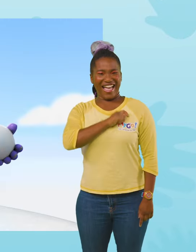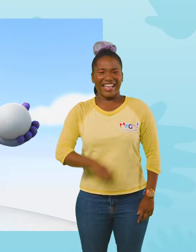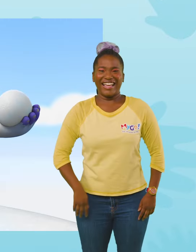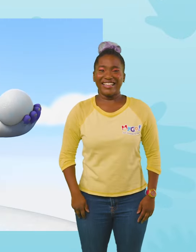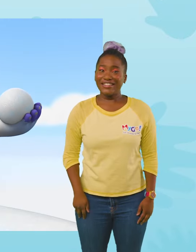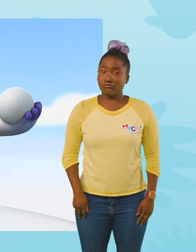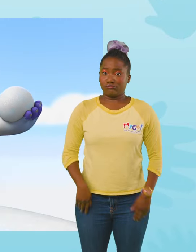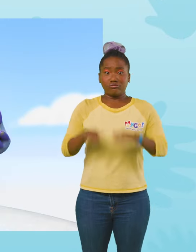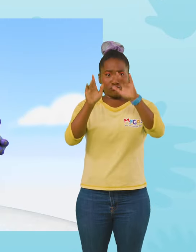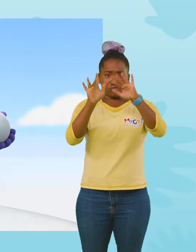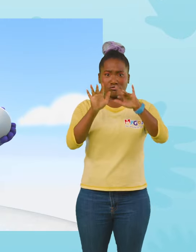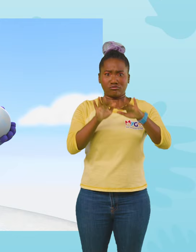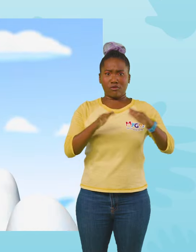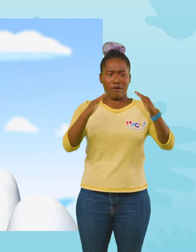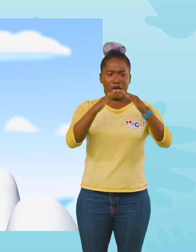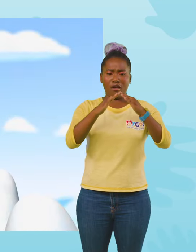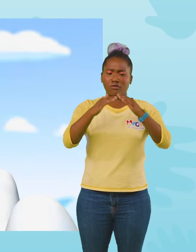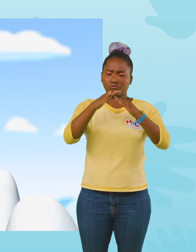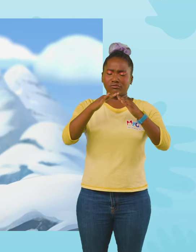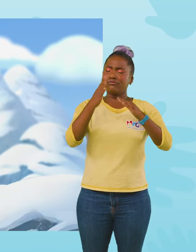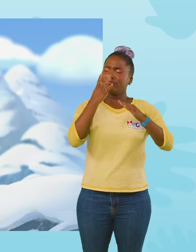And the snow up here is